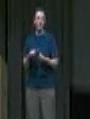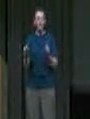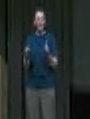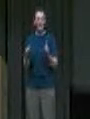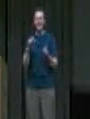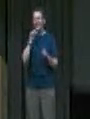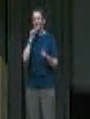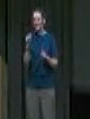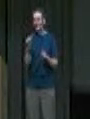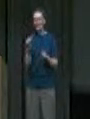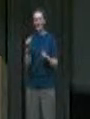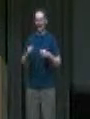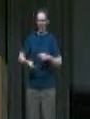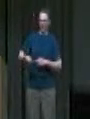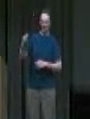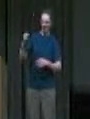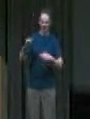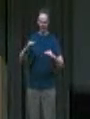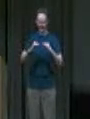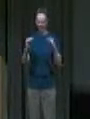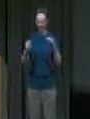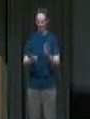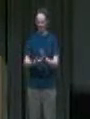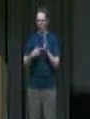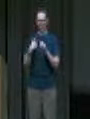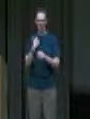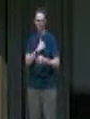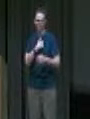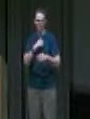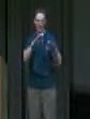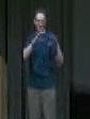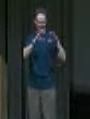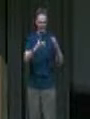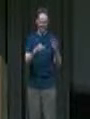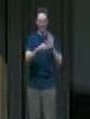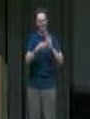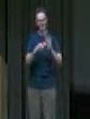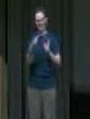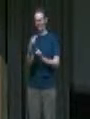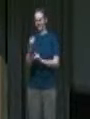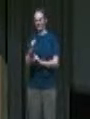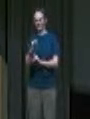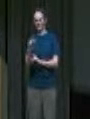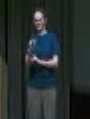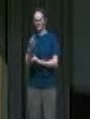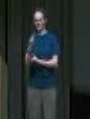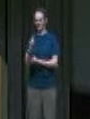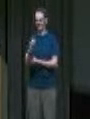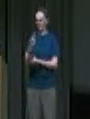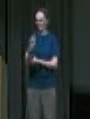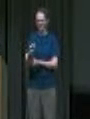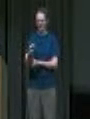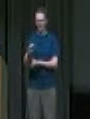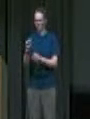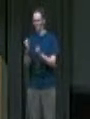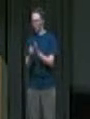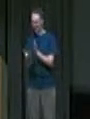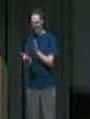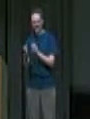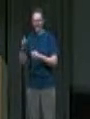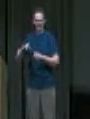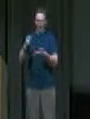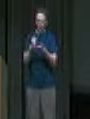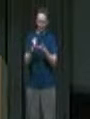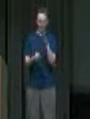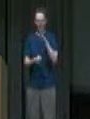at as high of a level where it's necessary for us to categorize them as a hazardous waste or waste that needs to be treated